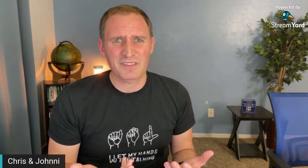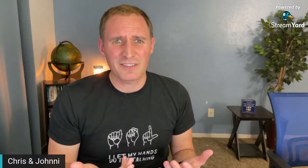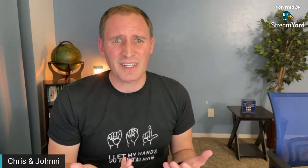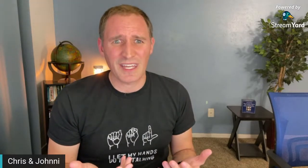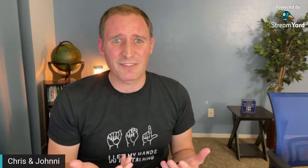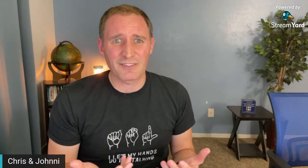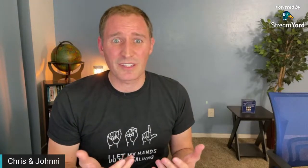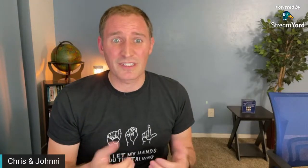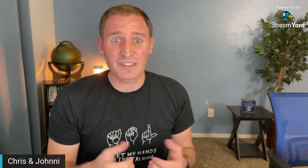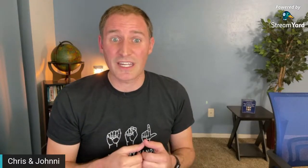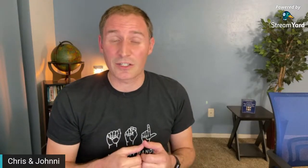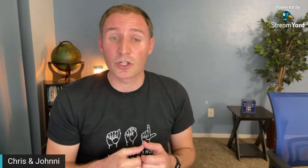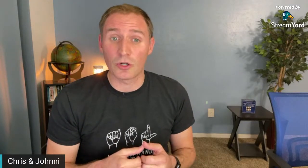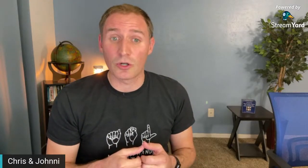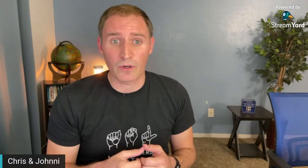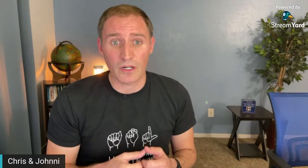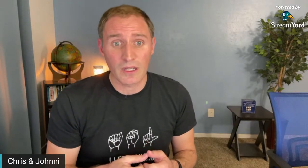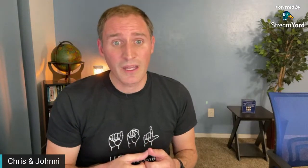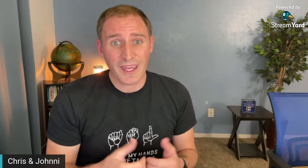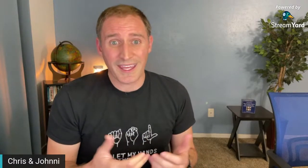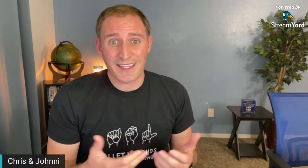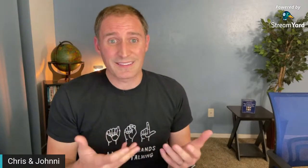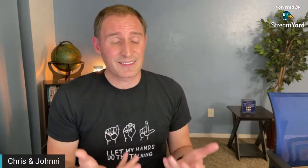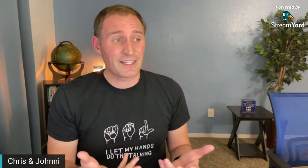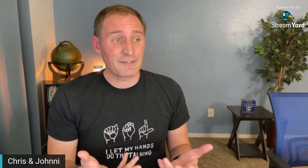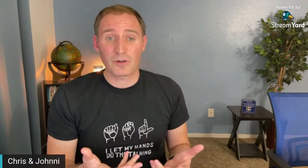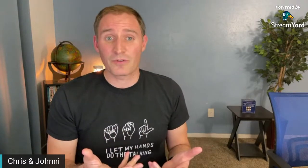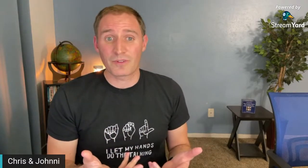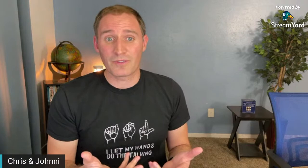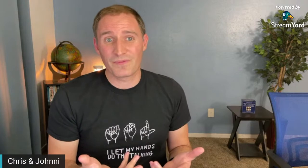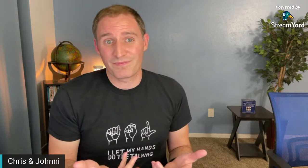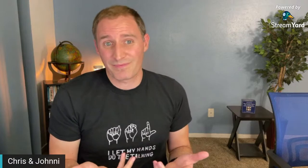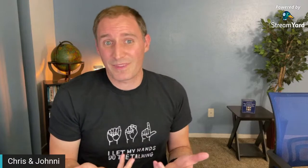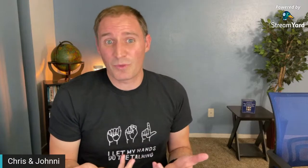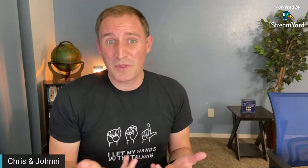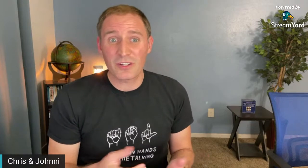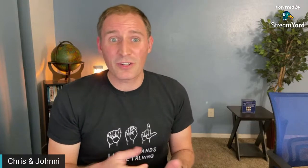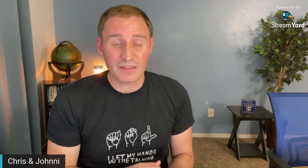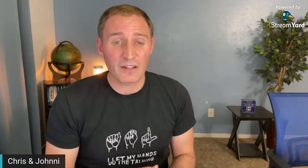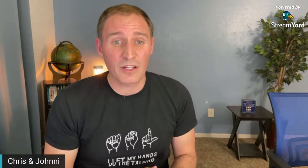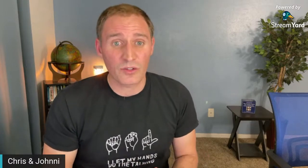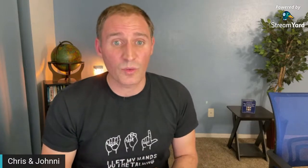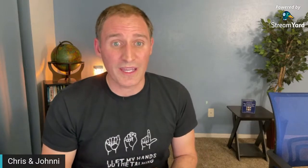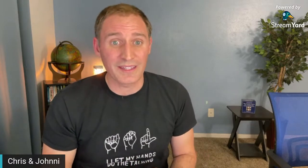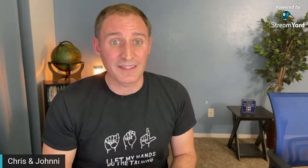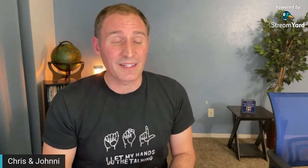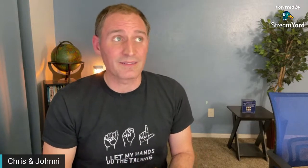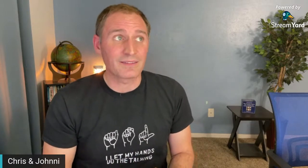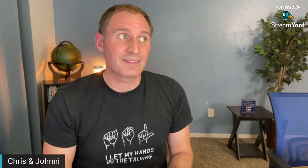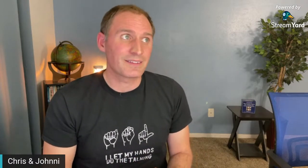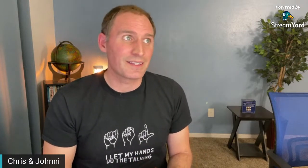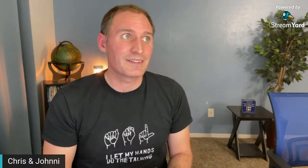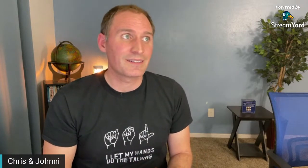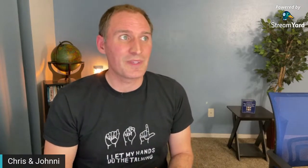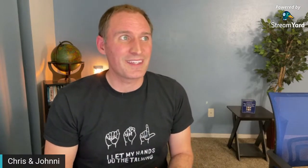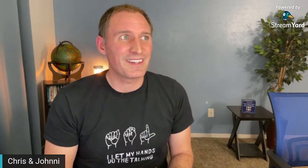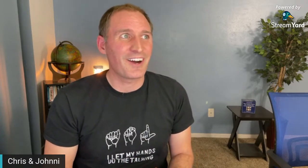zone and really just kind of go for it. And if we'll be corrected along the way, and it can be hard